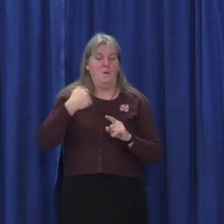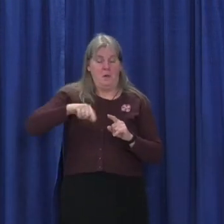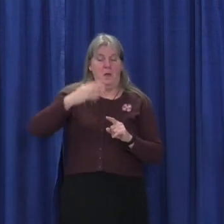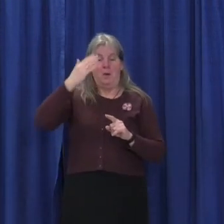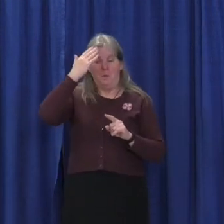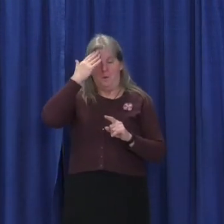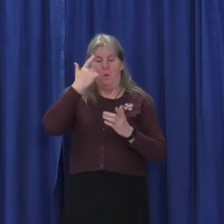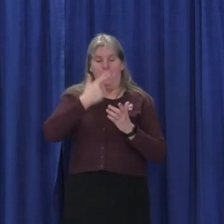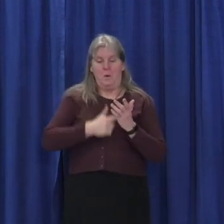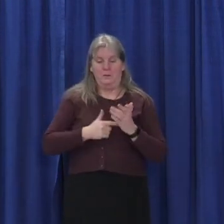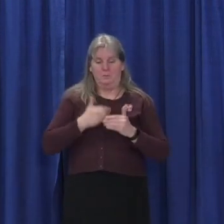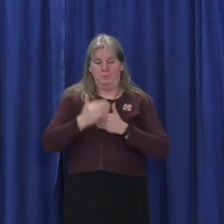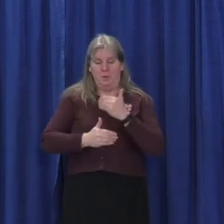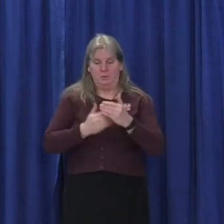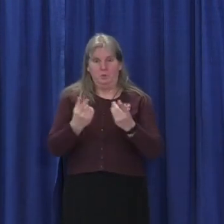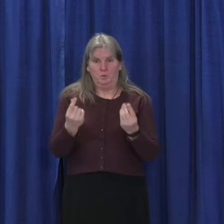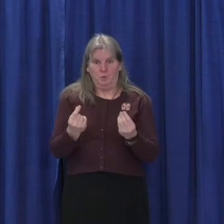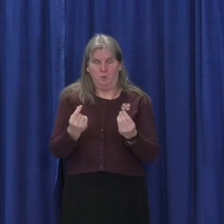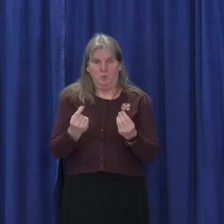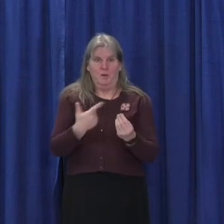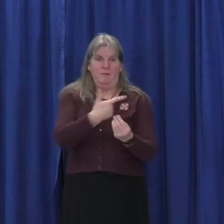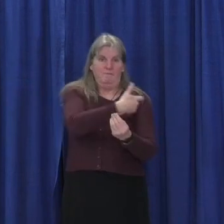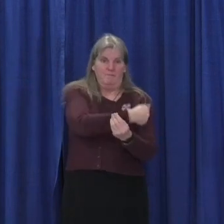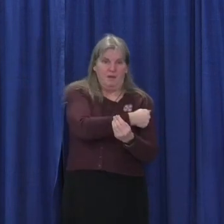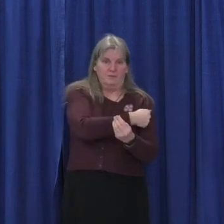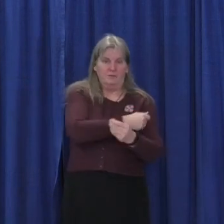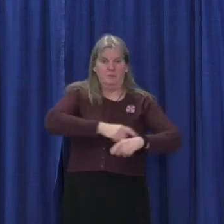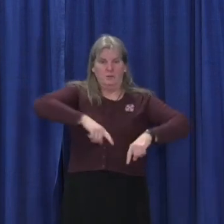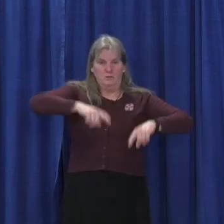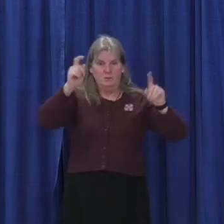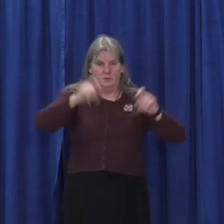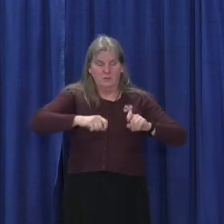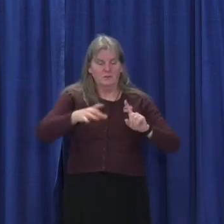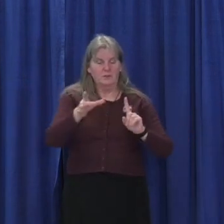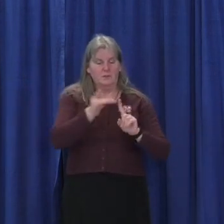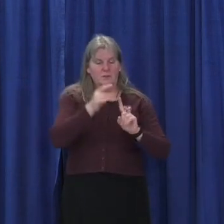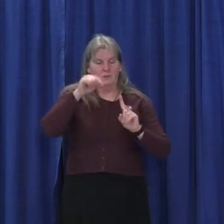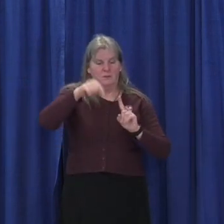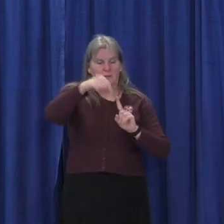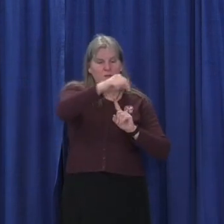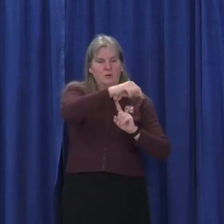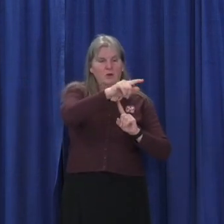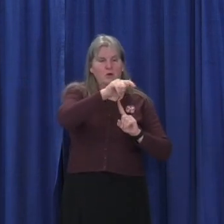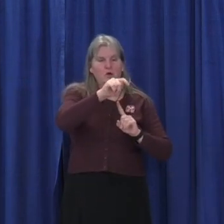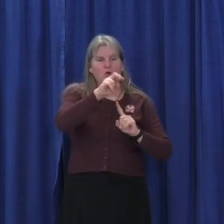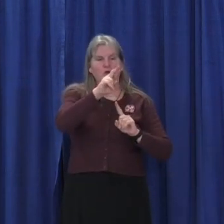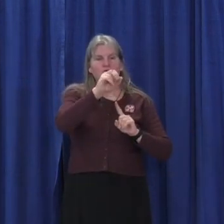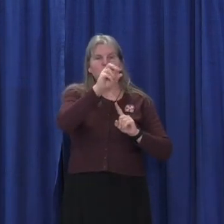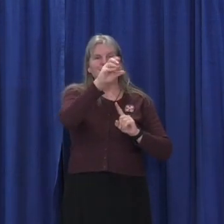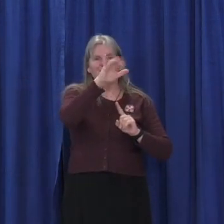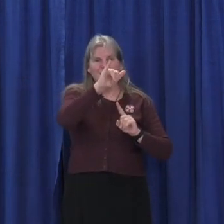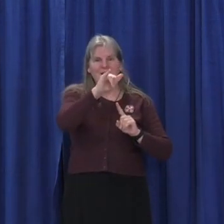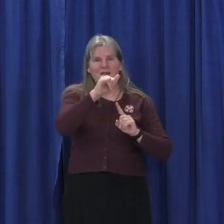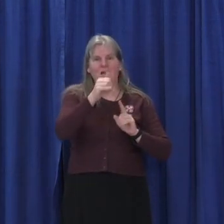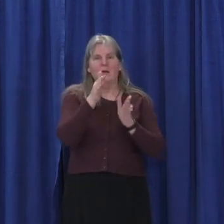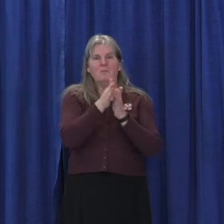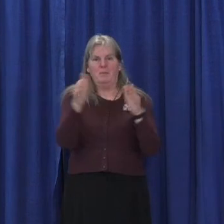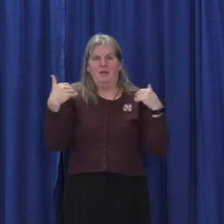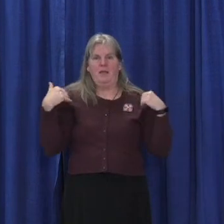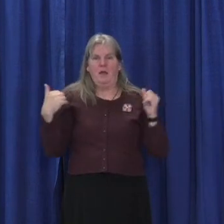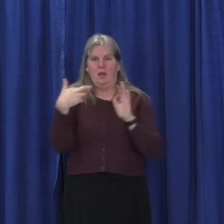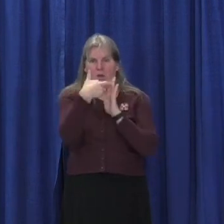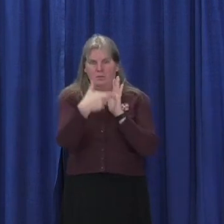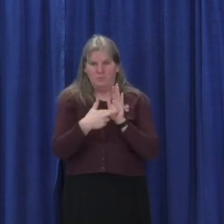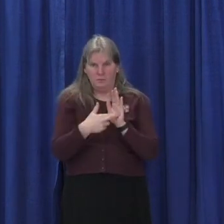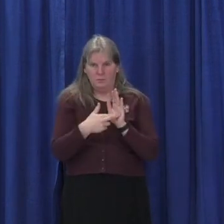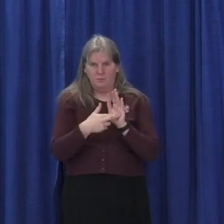do. Vaccinate, test and trace. Use our public health measures, make sure our